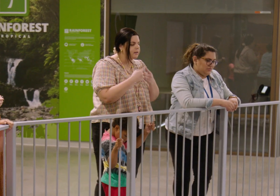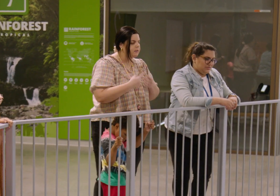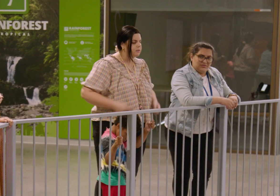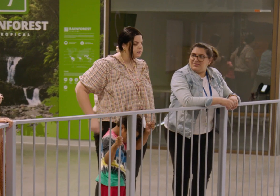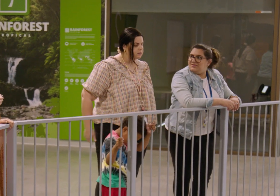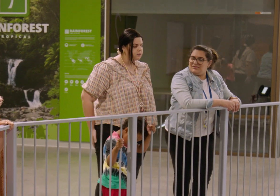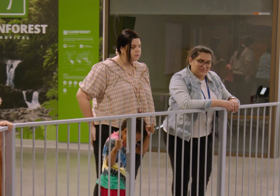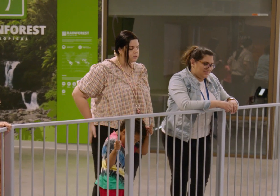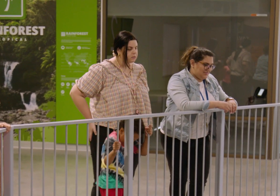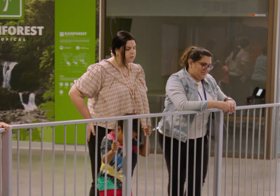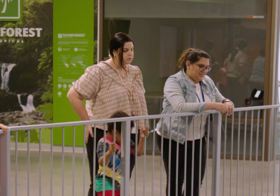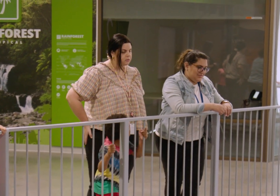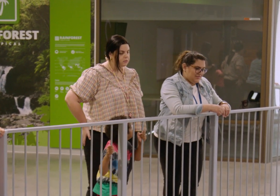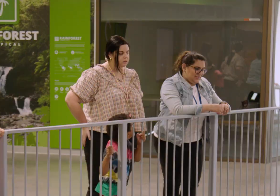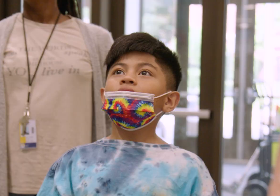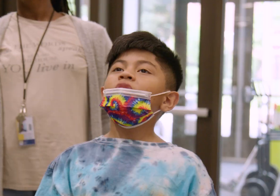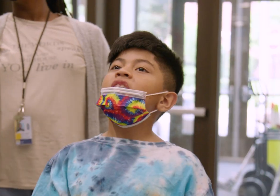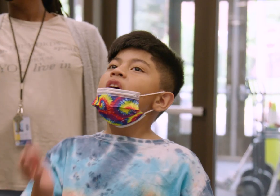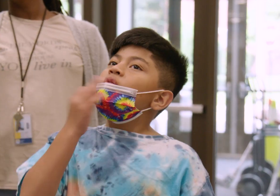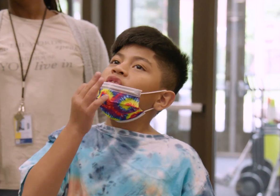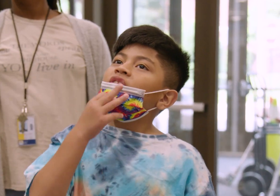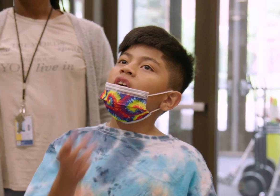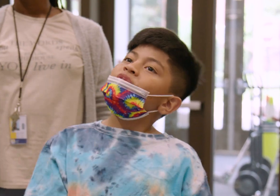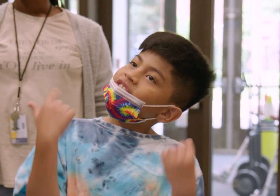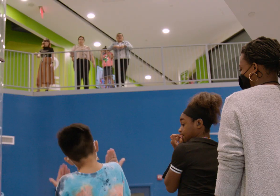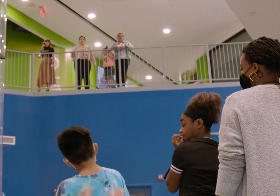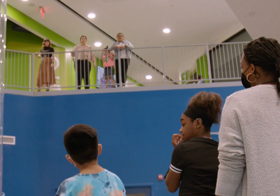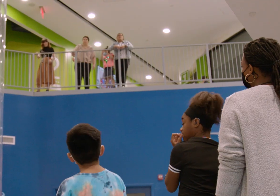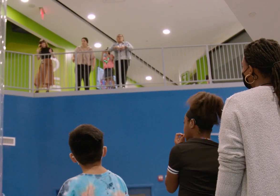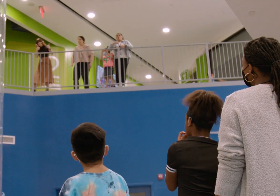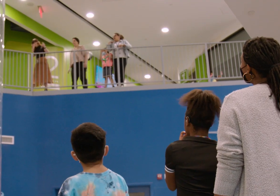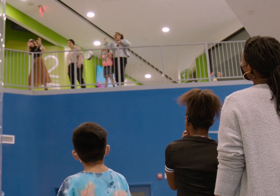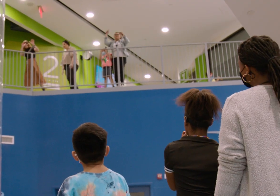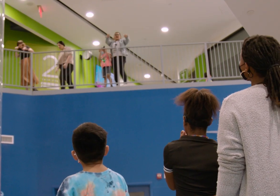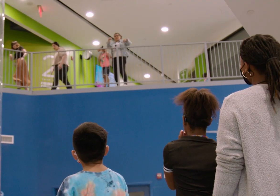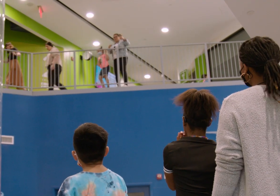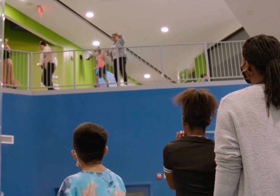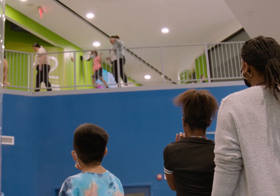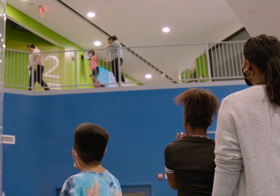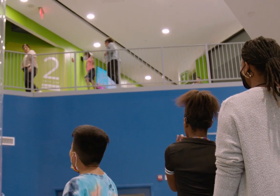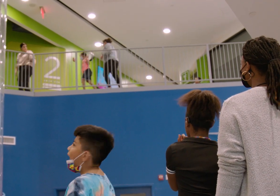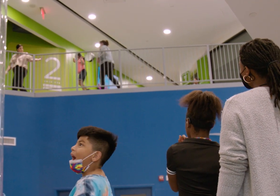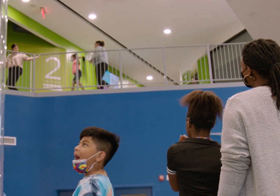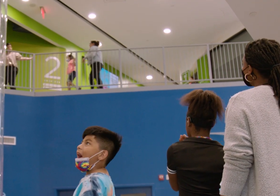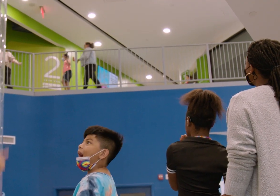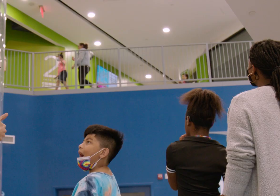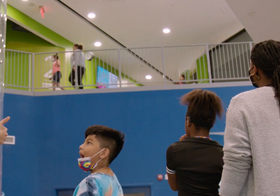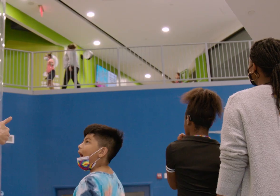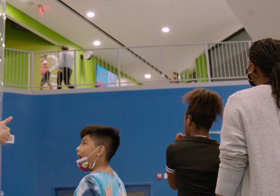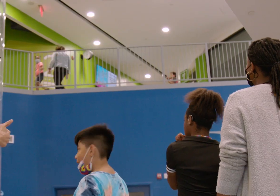the second floor, which is where our classroom is. So a teacher can be standing on the second floor balcony and talking to a student in the lobby